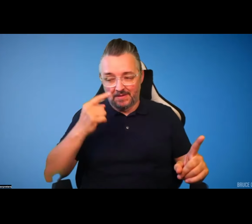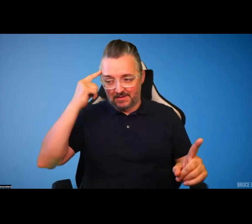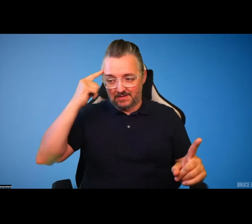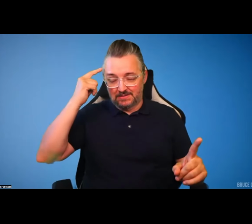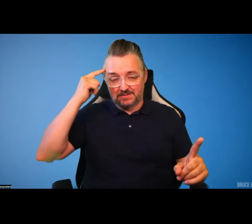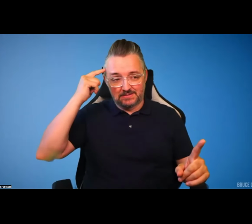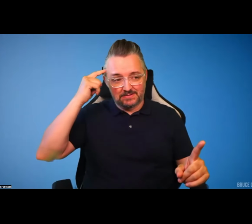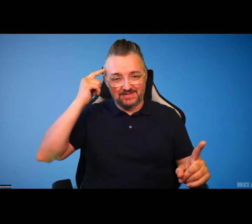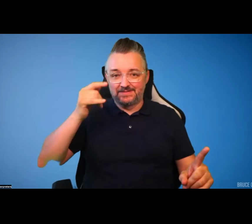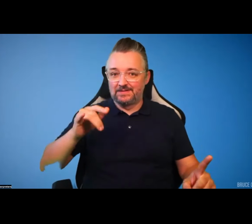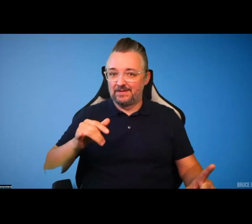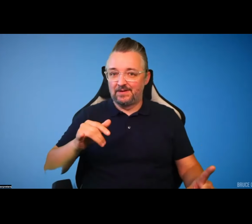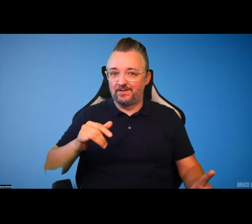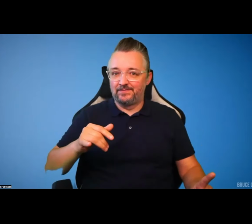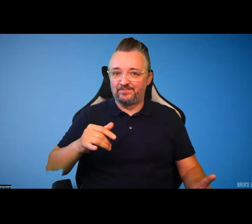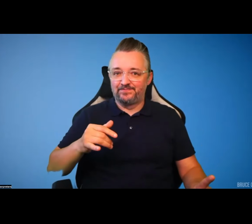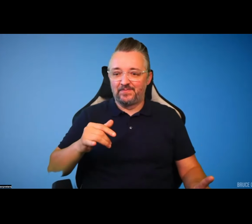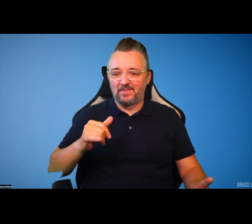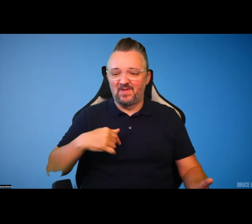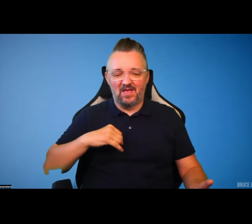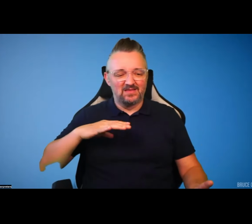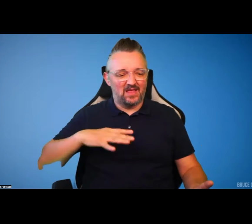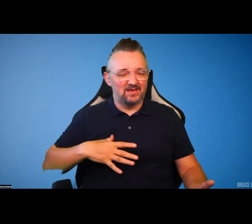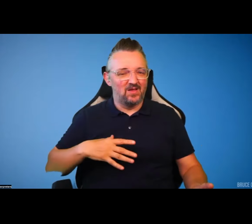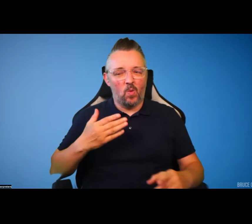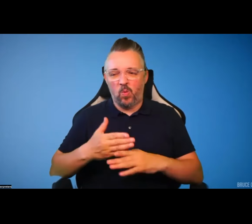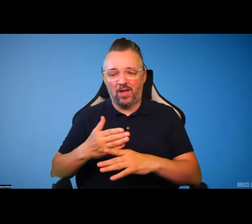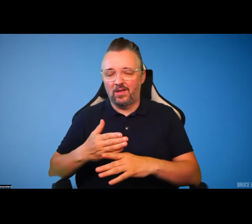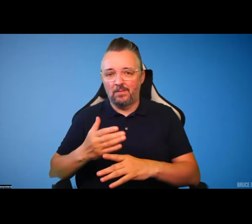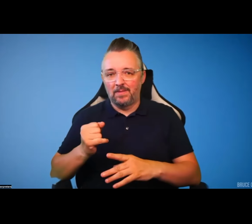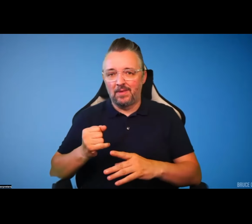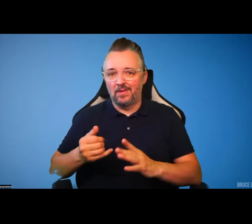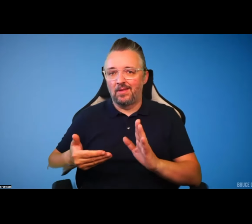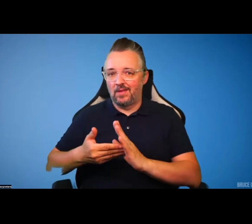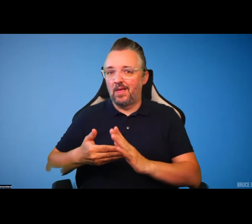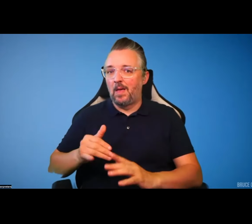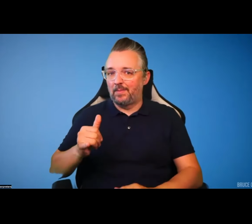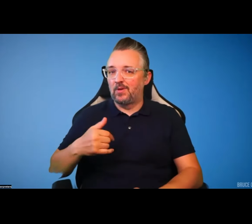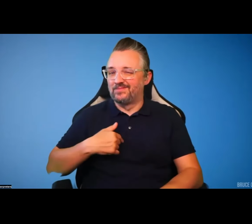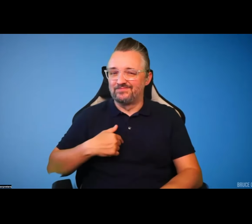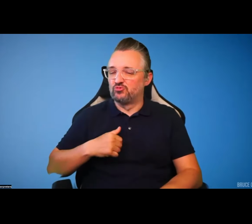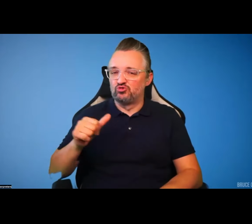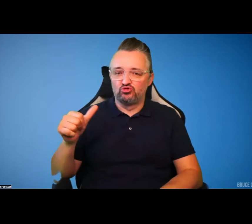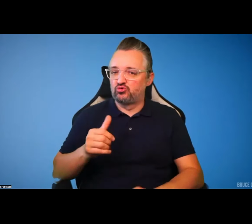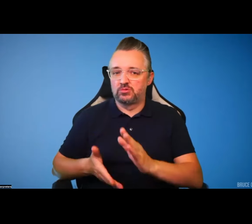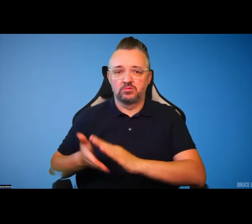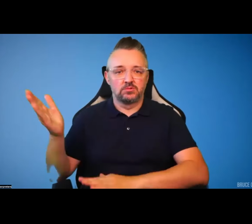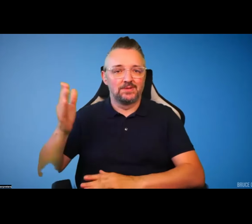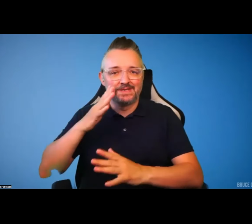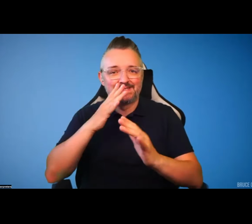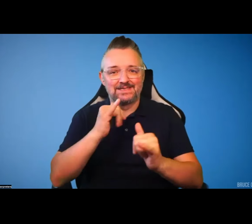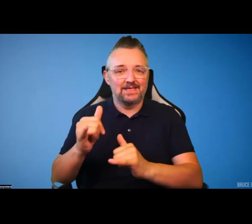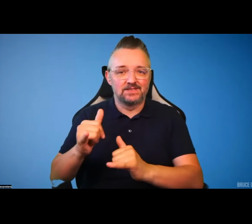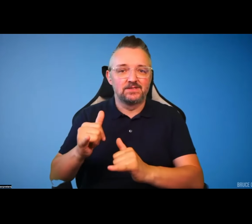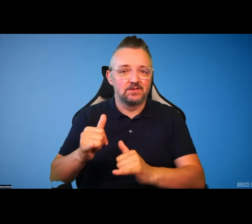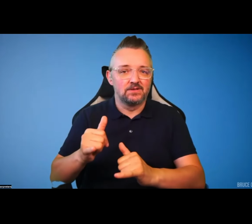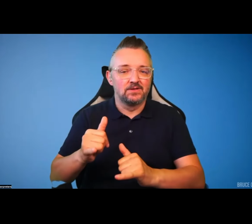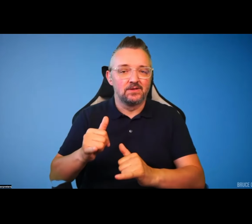mind, or it's not just that I'm feeling tired from work or whatever. You might think, I should go and get tested with these symptoms.